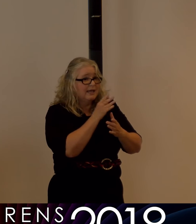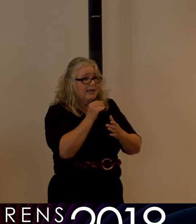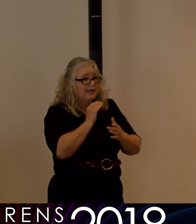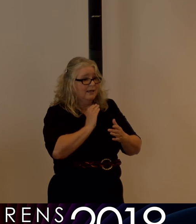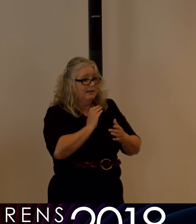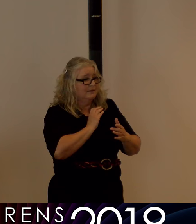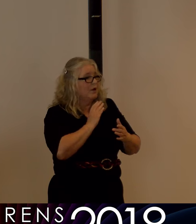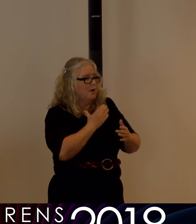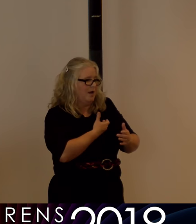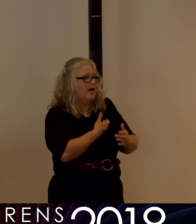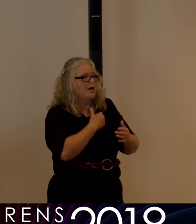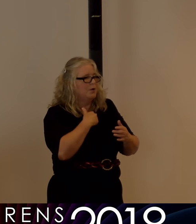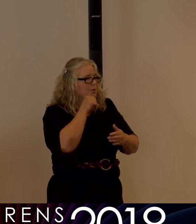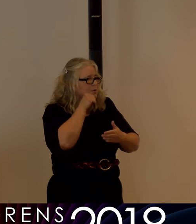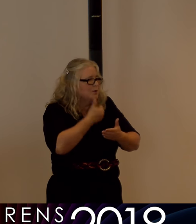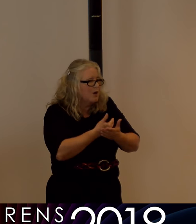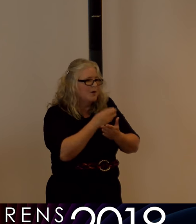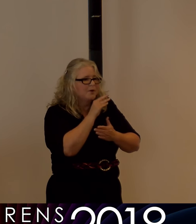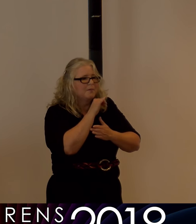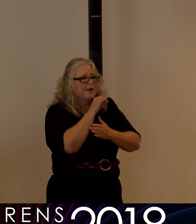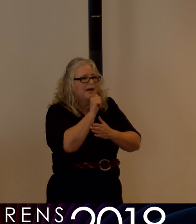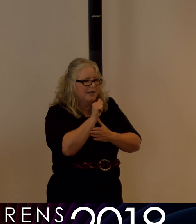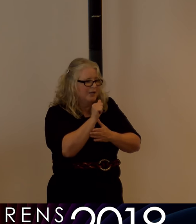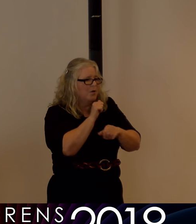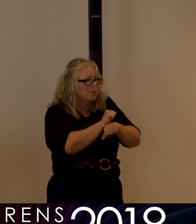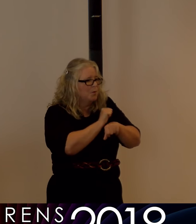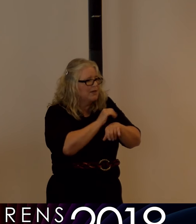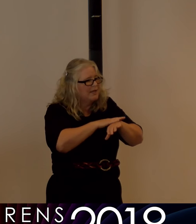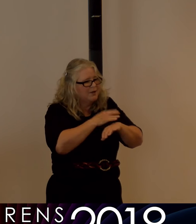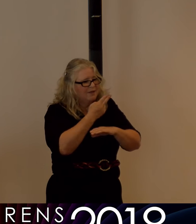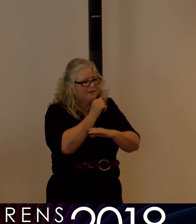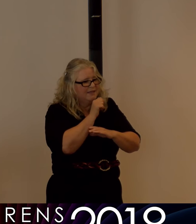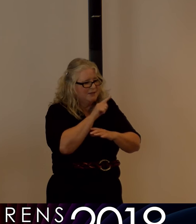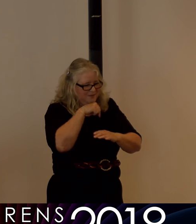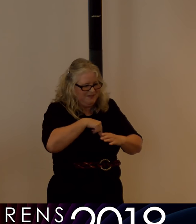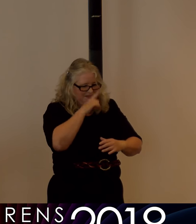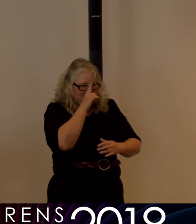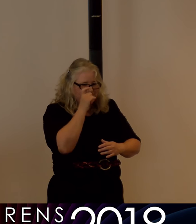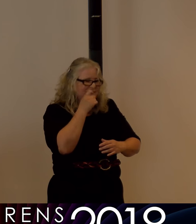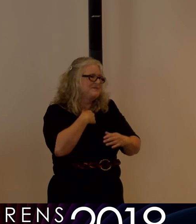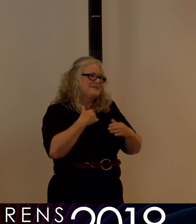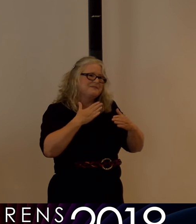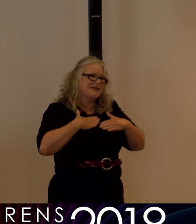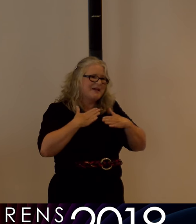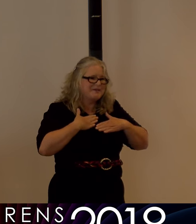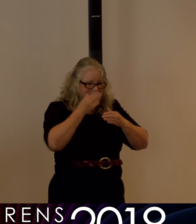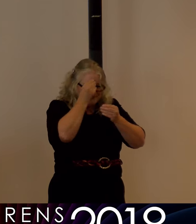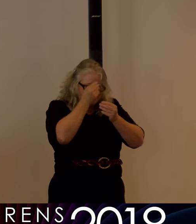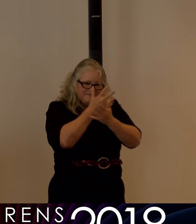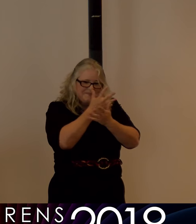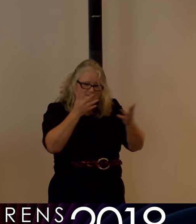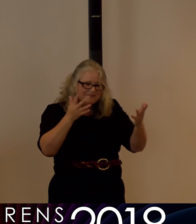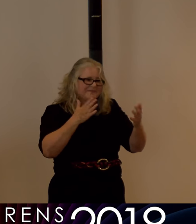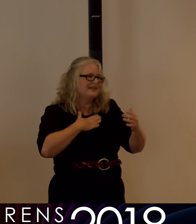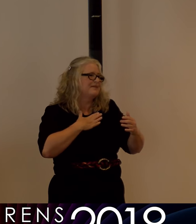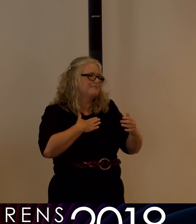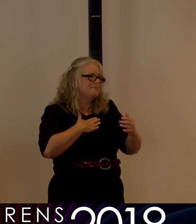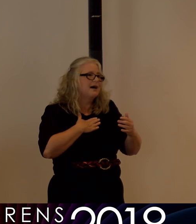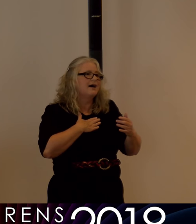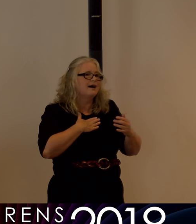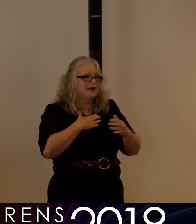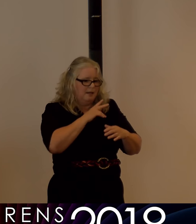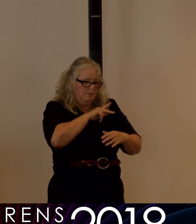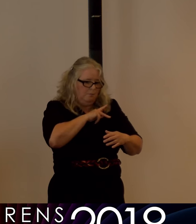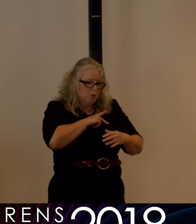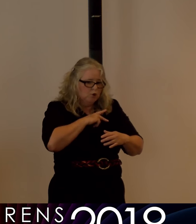our daughter, Maya, who's working on the Hill this summer. So I'm happy to share with you our personal journey, knowing CHARGE syndrome, at